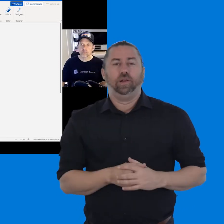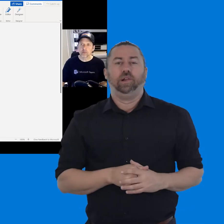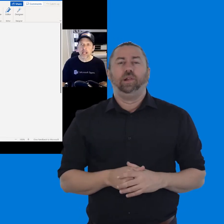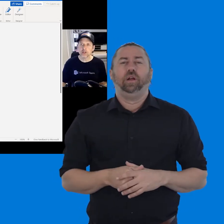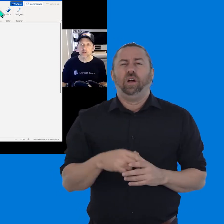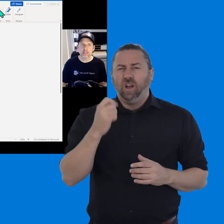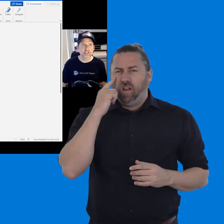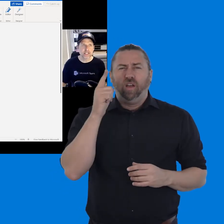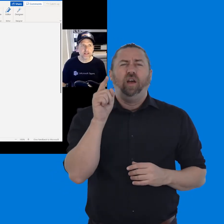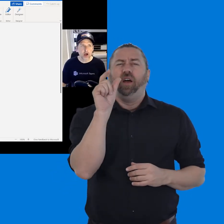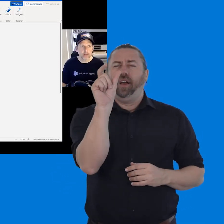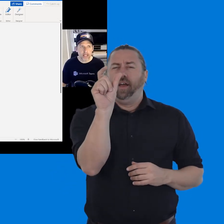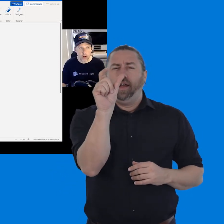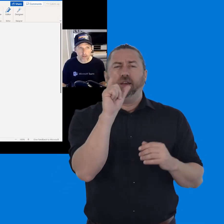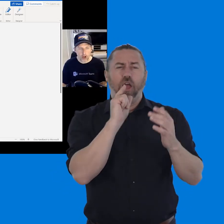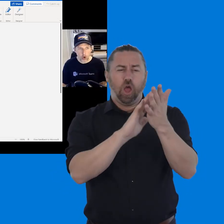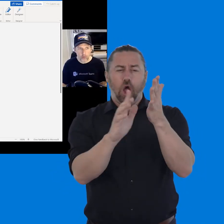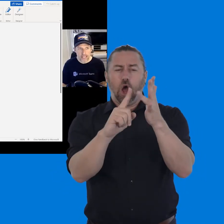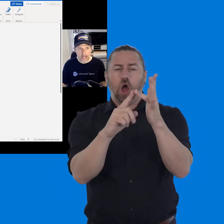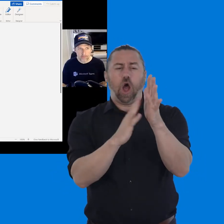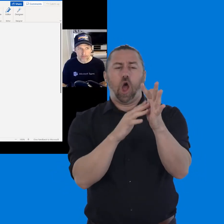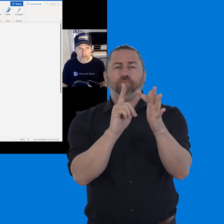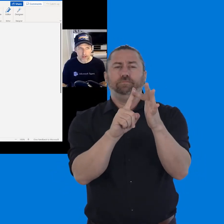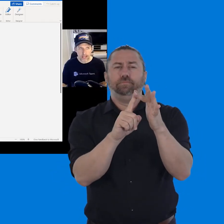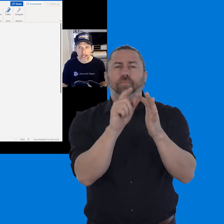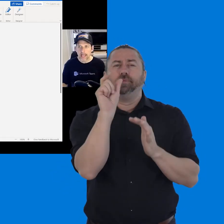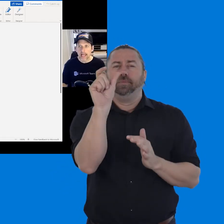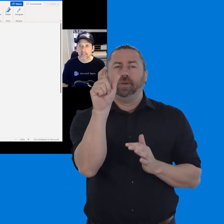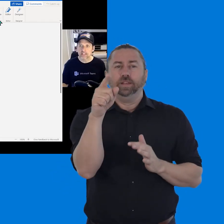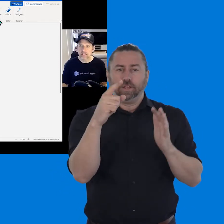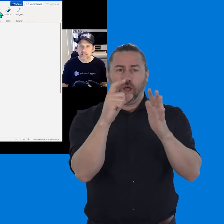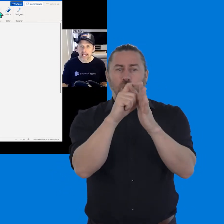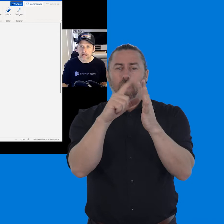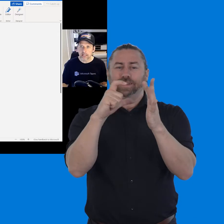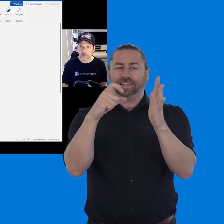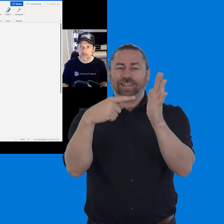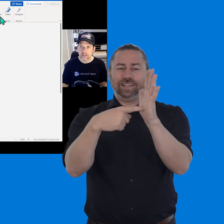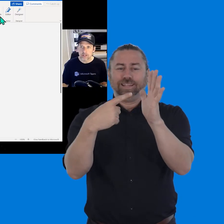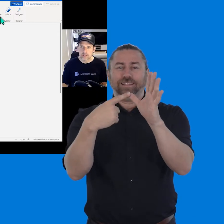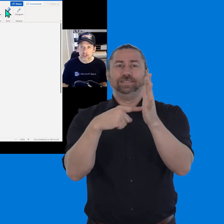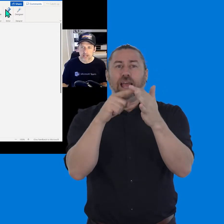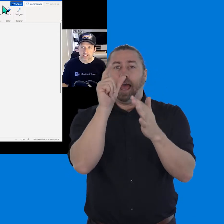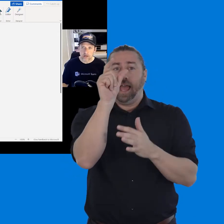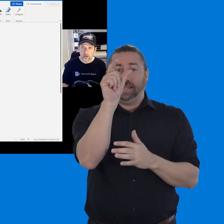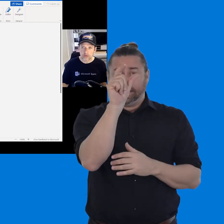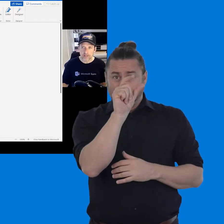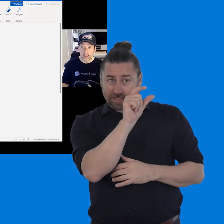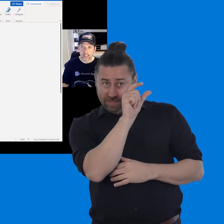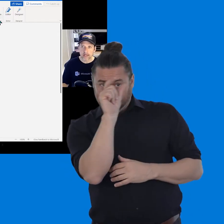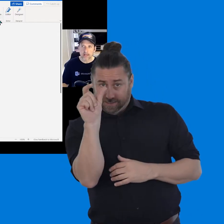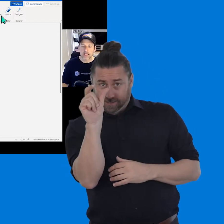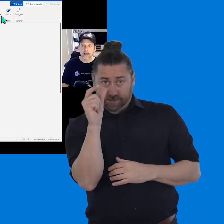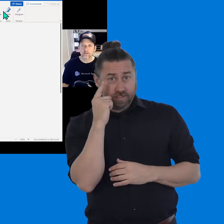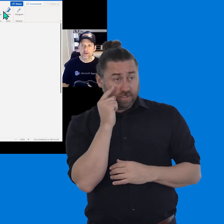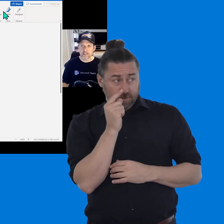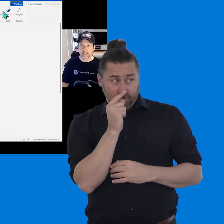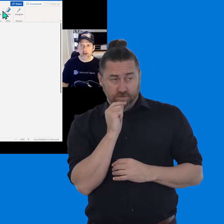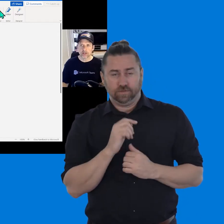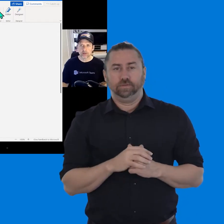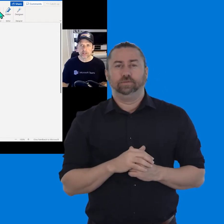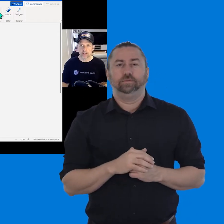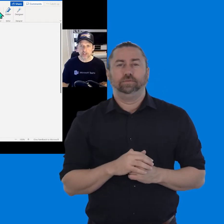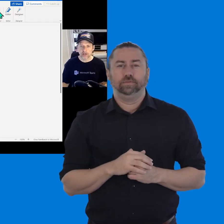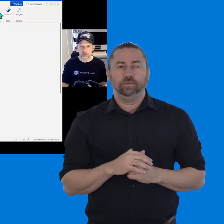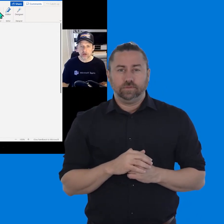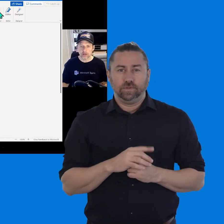said, and you can see that I'm here on the Home tab, okay, and Dictate lives just over here. Now, the first thing